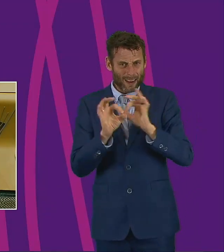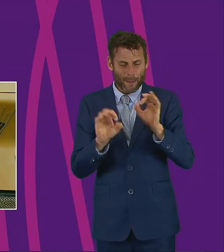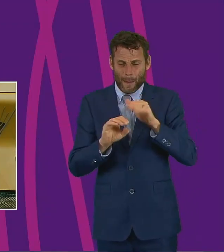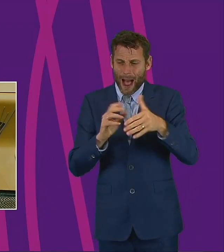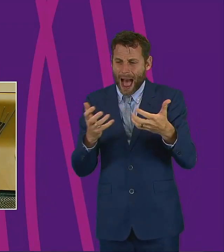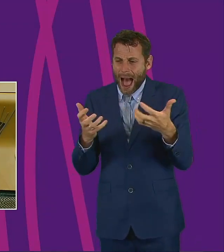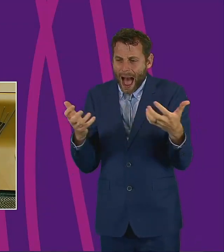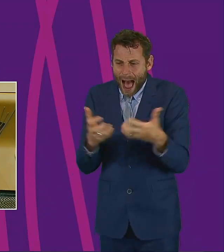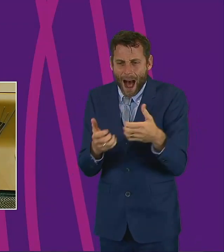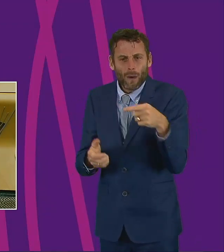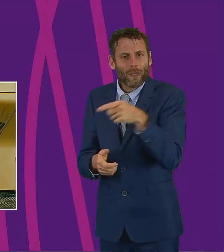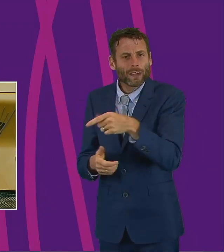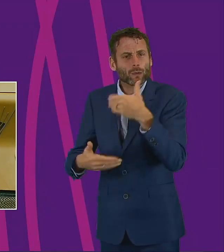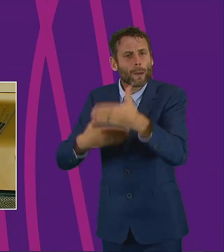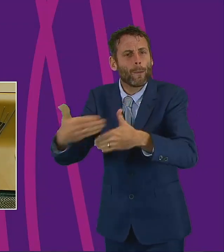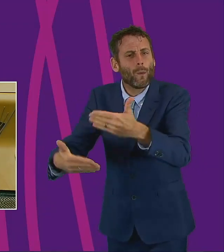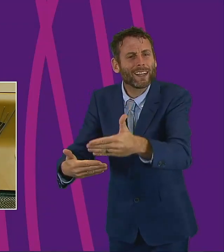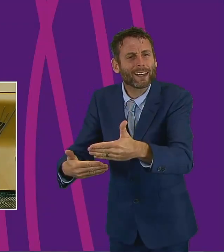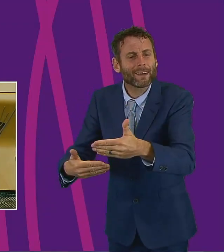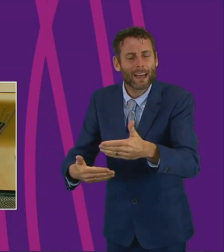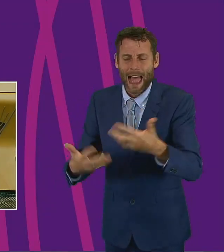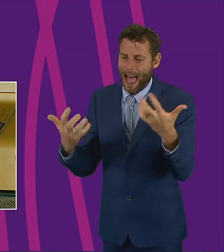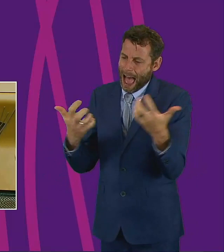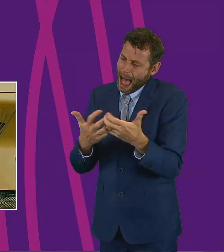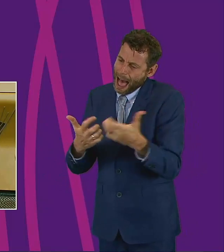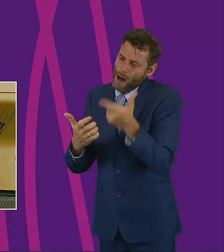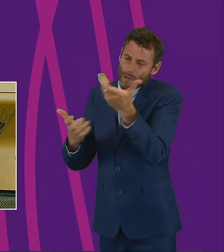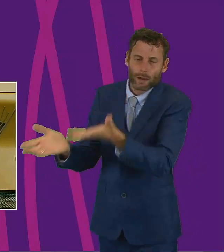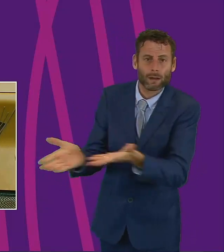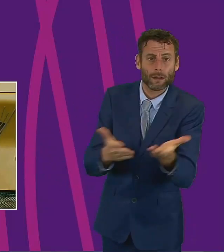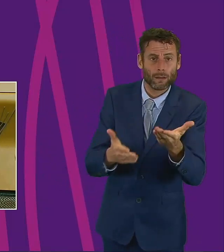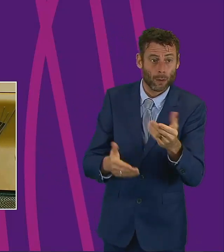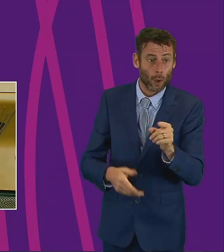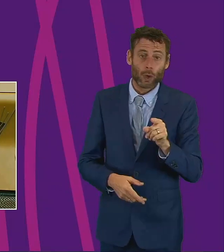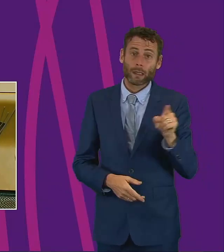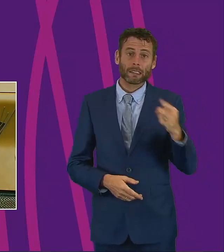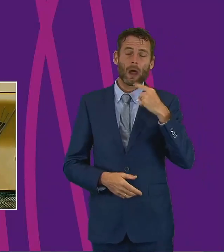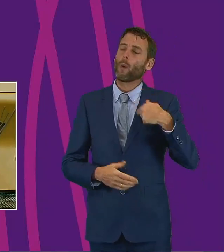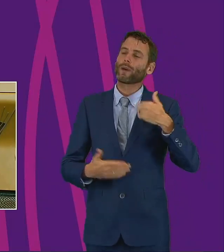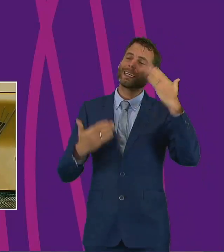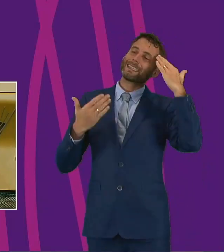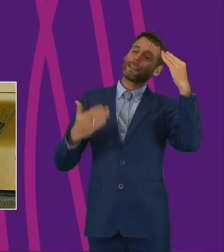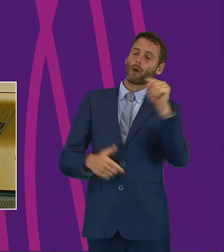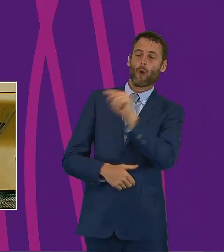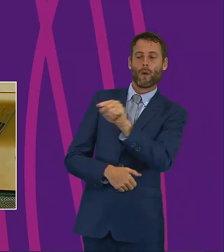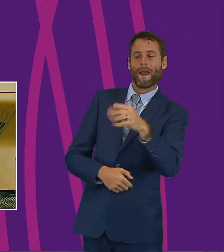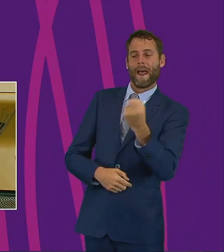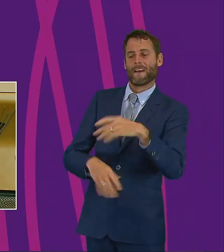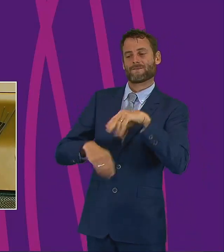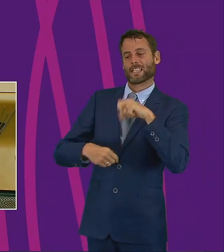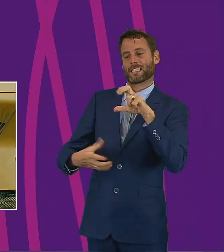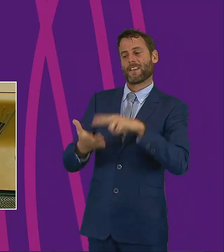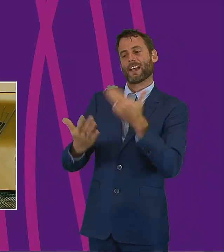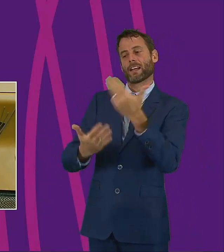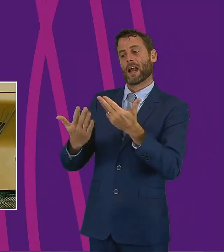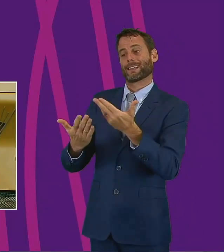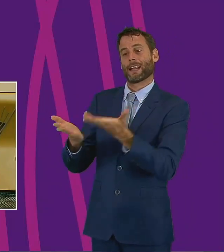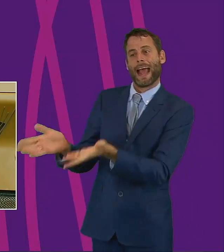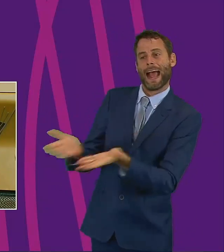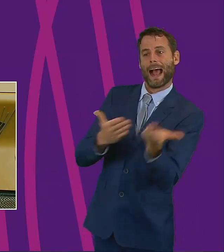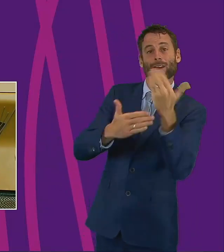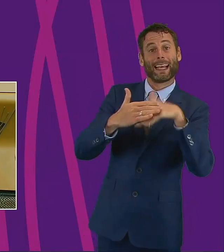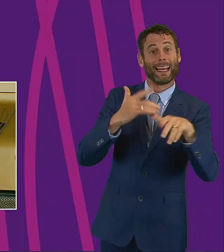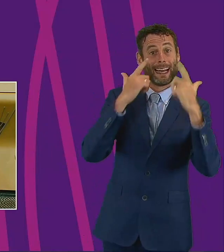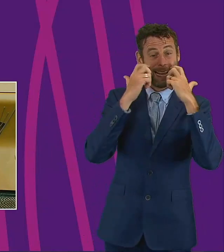achieved and wasn't aware of the decision to move COVID-positive patients into care homes. Is that